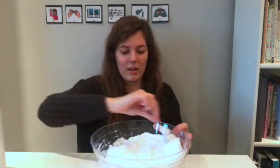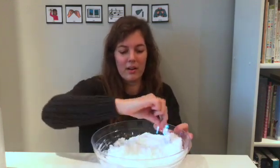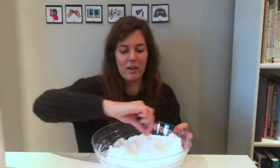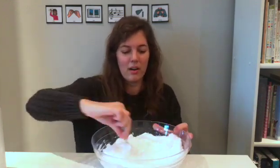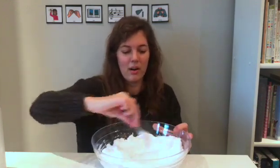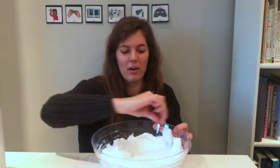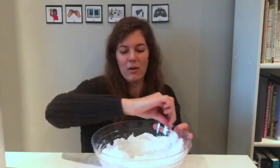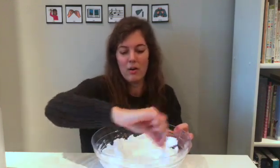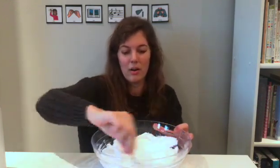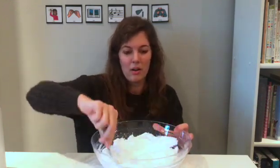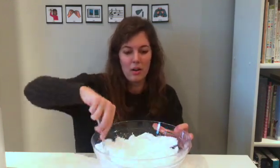go.